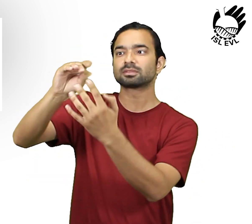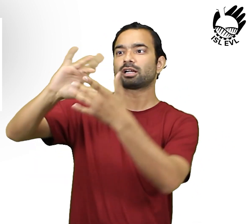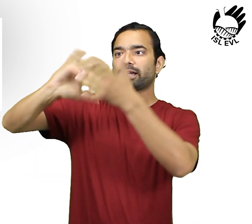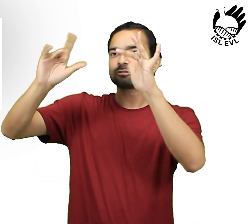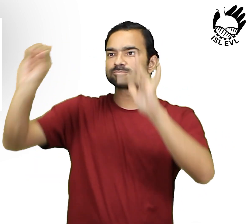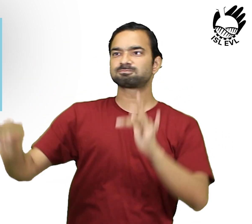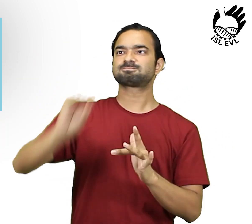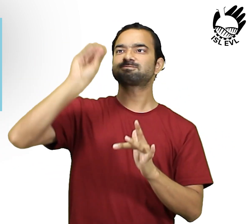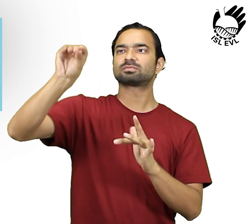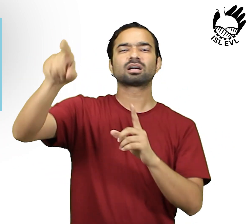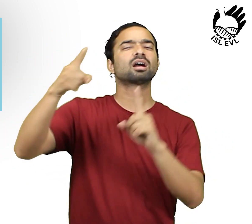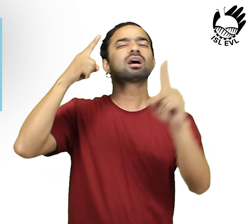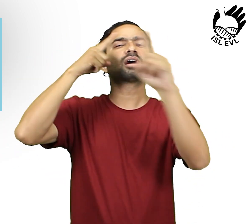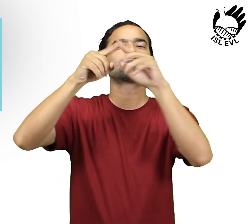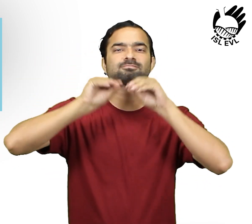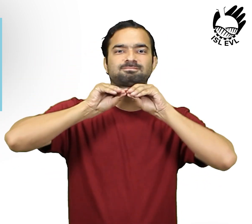and record this for posting to the website.